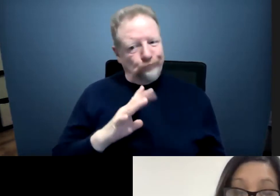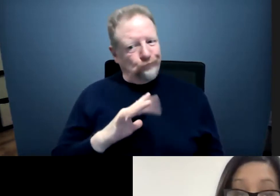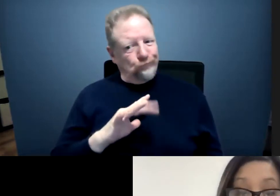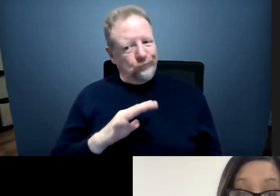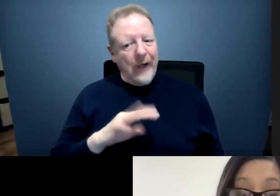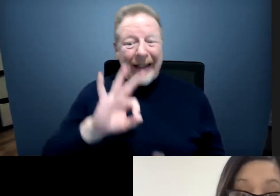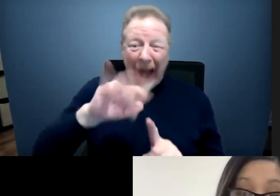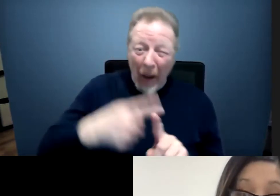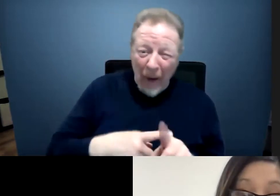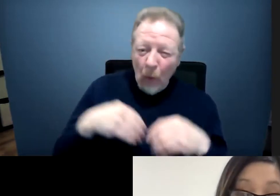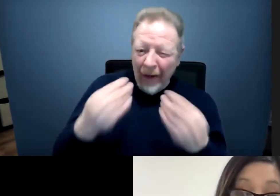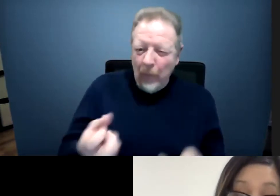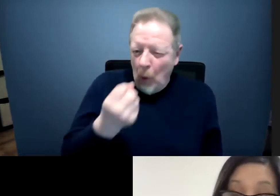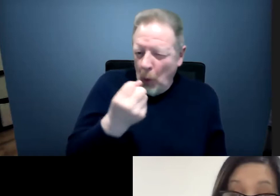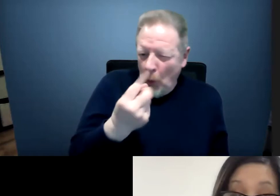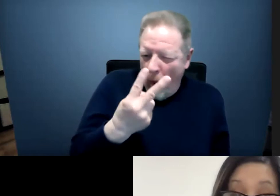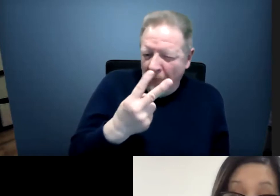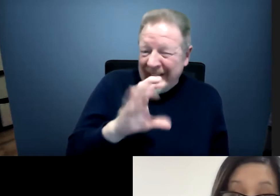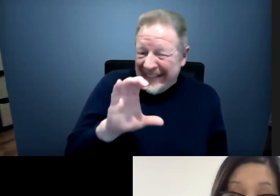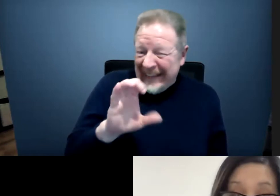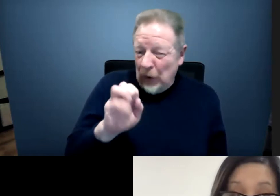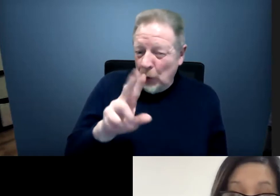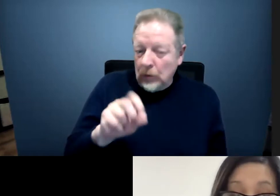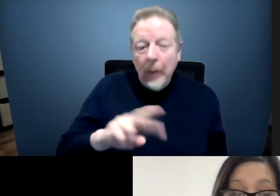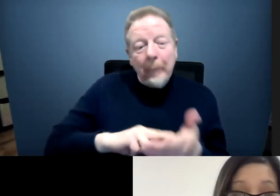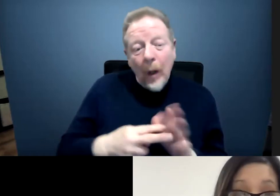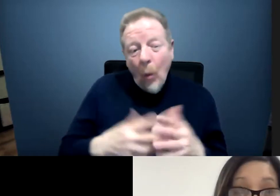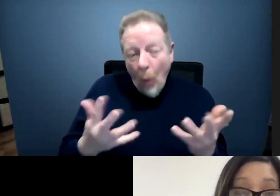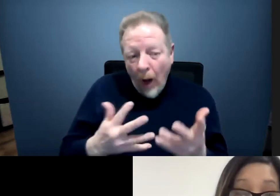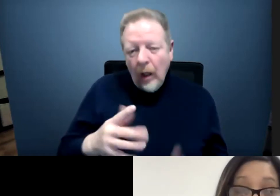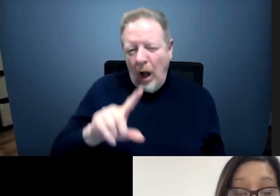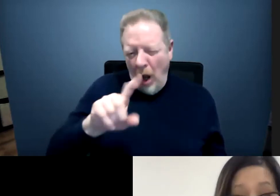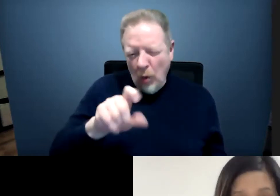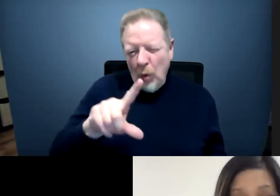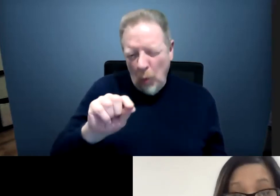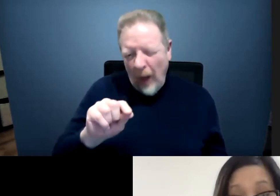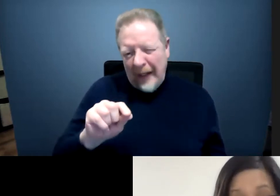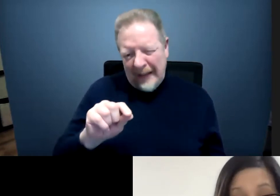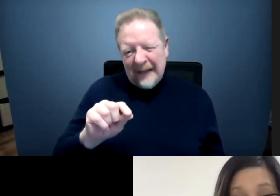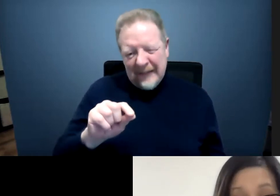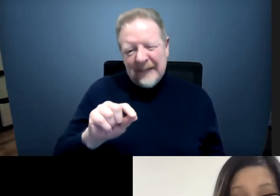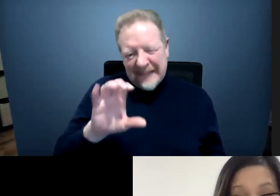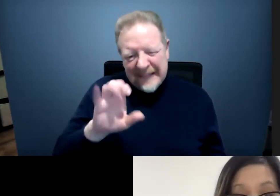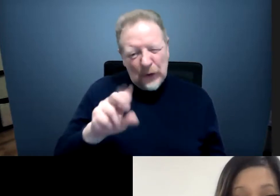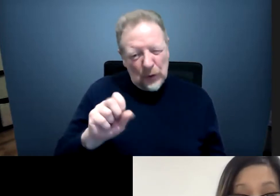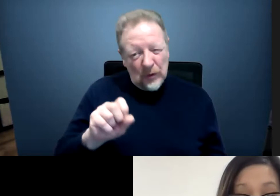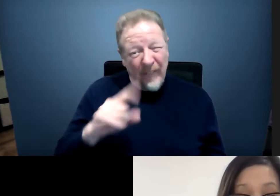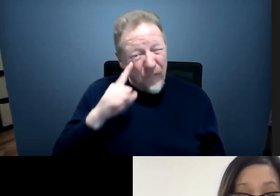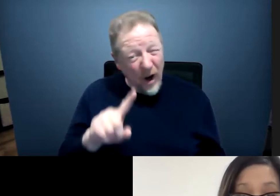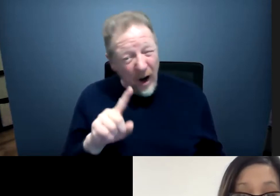12 CEUs because it's 120 hours. And for $1,500, it's a really good price. So